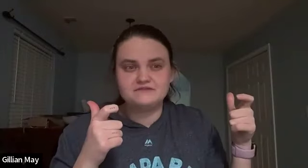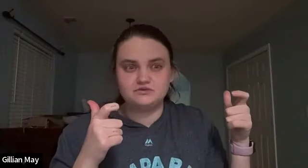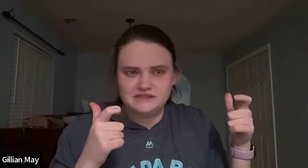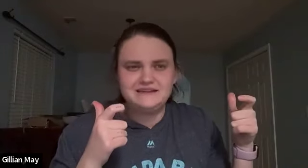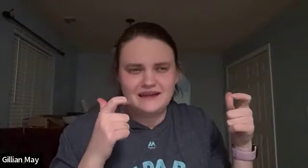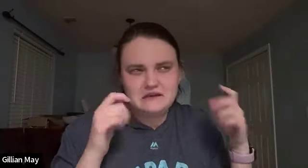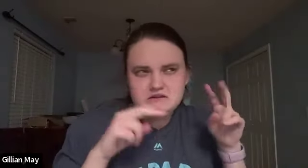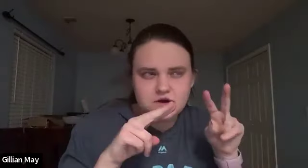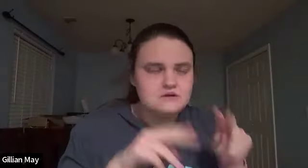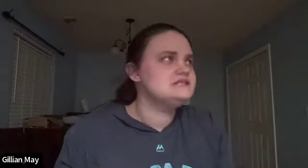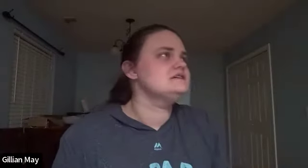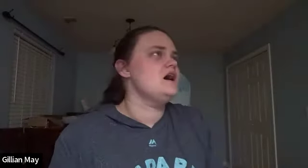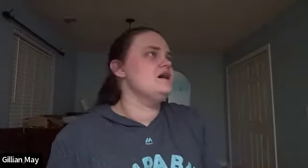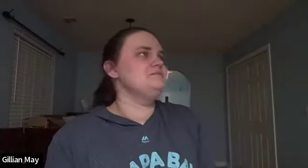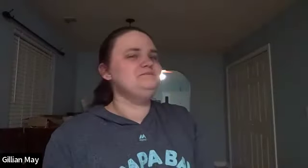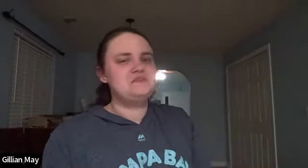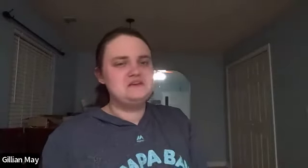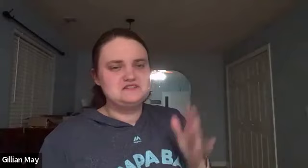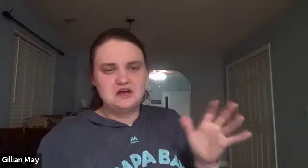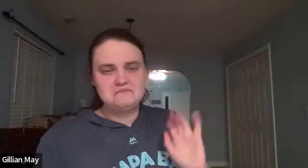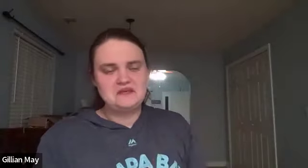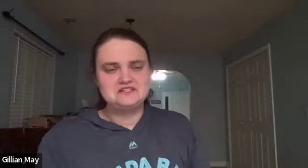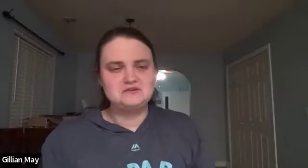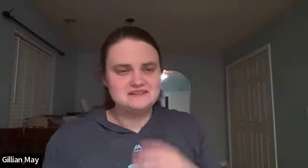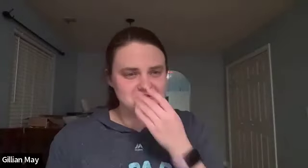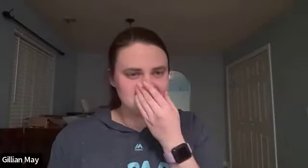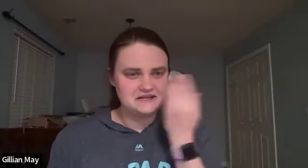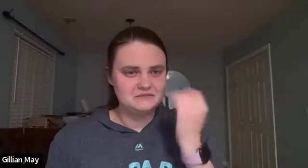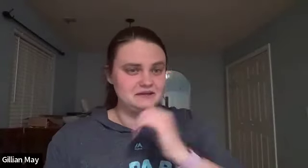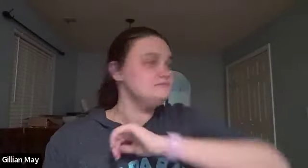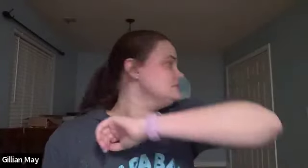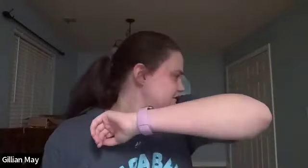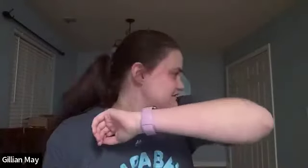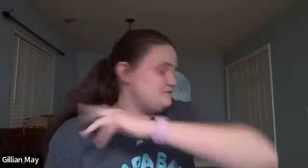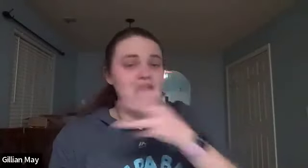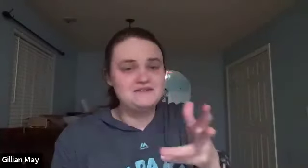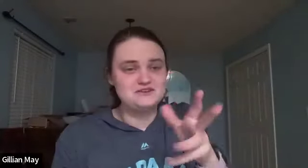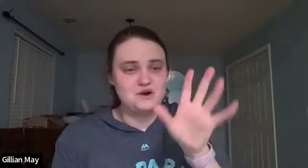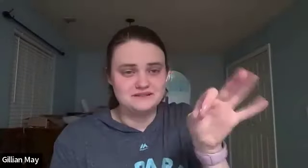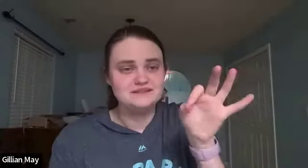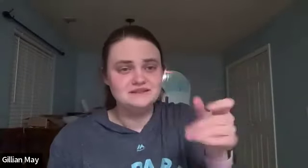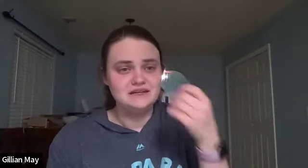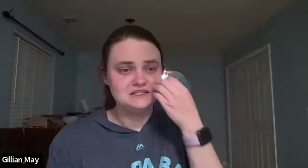to really like focus. So it's just always a little funny to me. If you're having those moments, it's